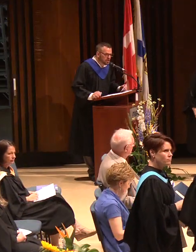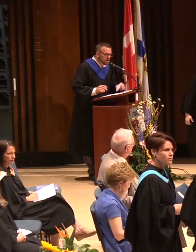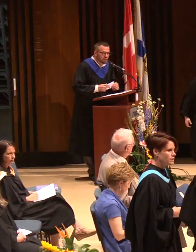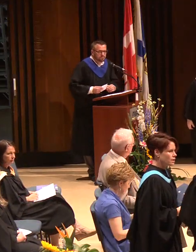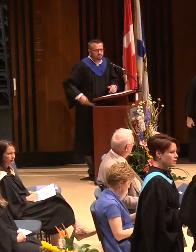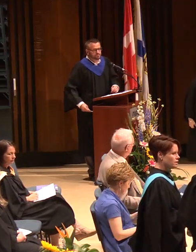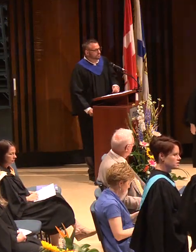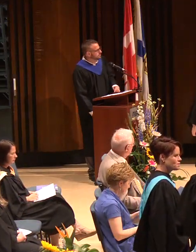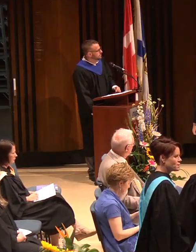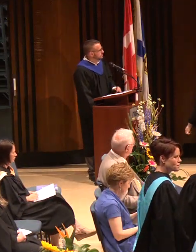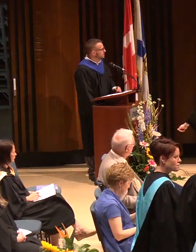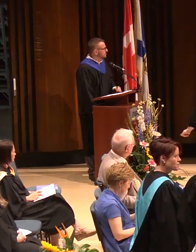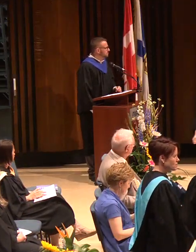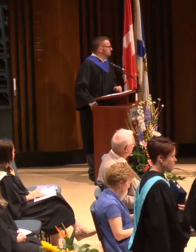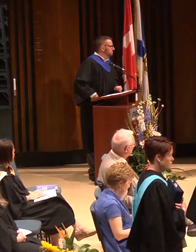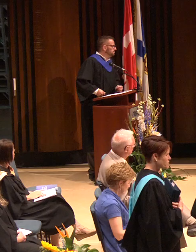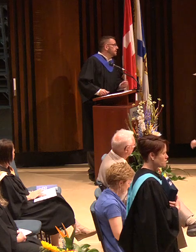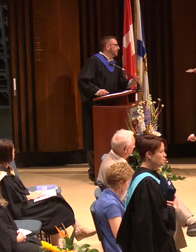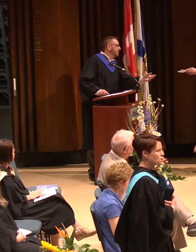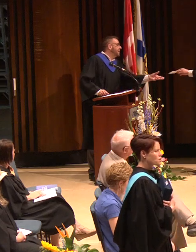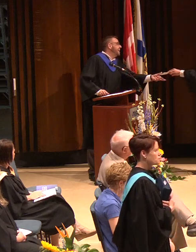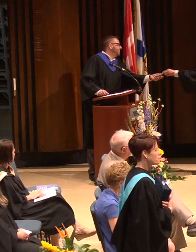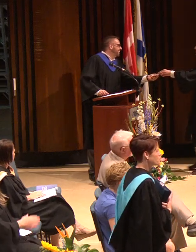Elizabeth Legier.